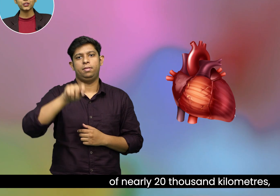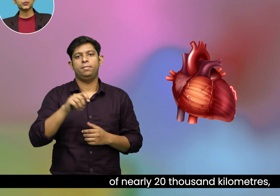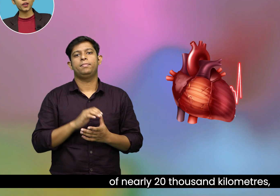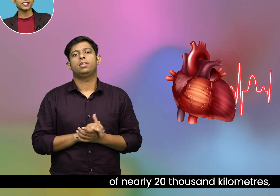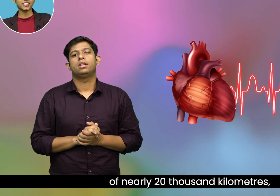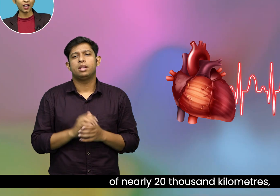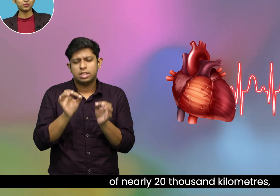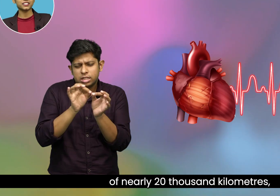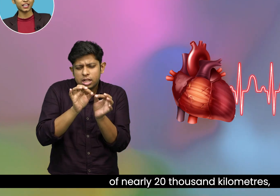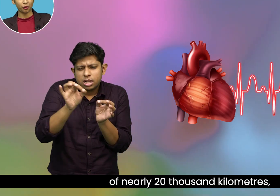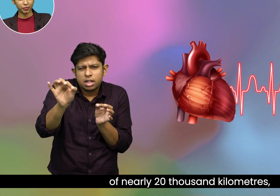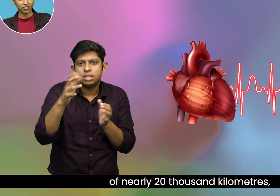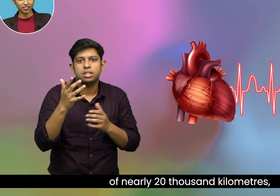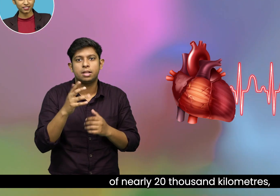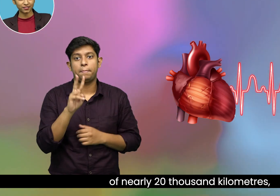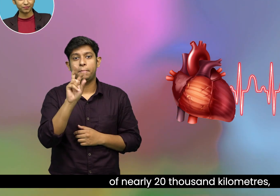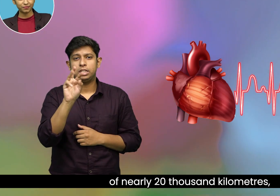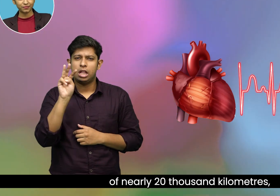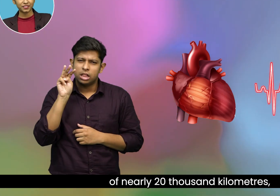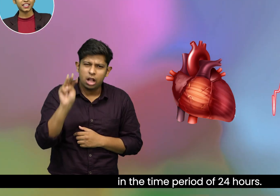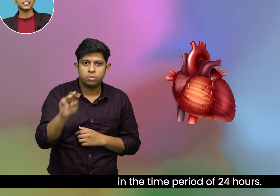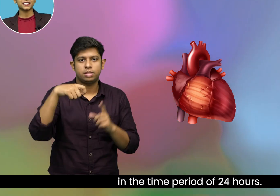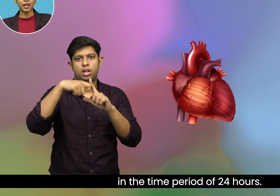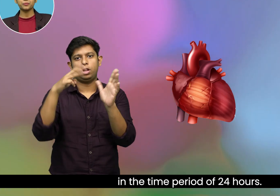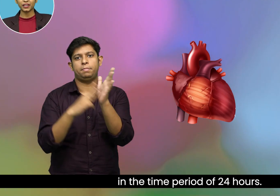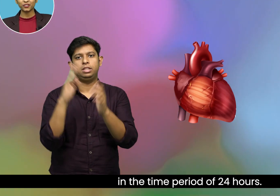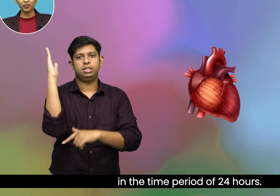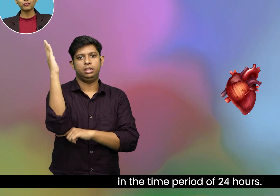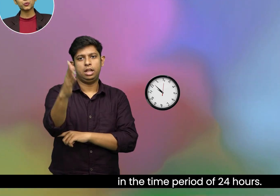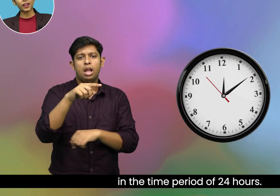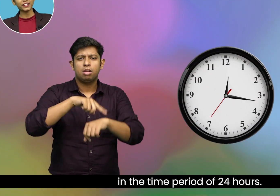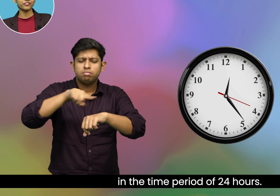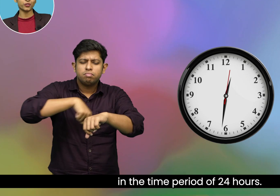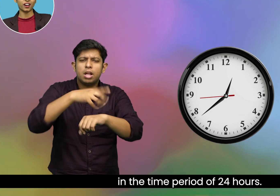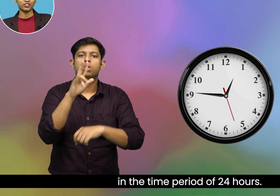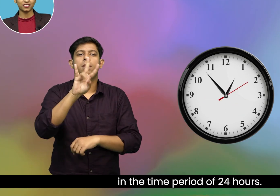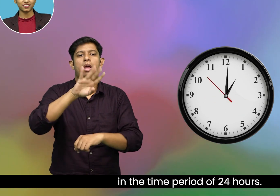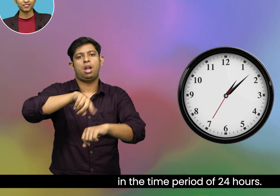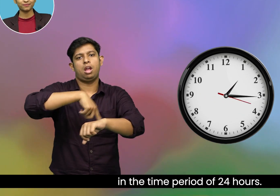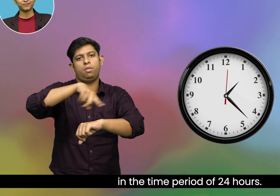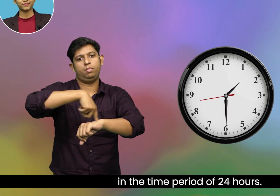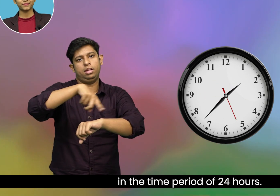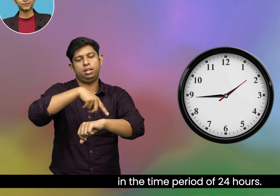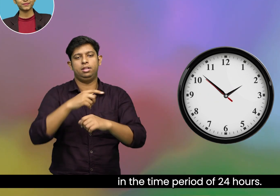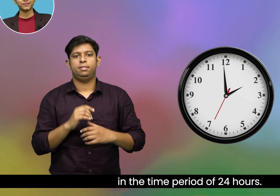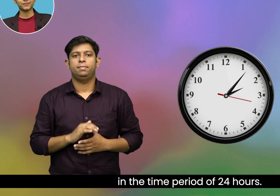nearly 20,000 kilometers in the time period of 24 hours.